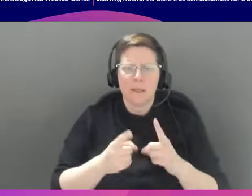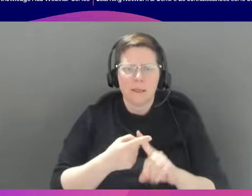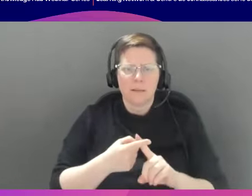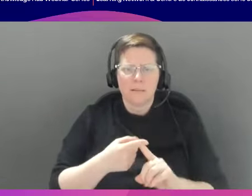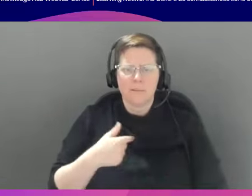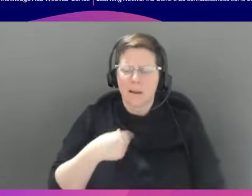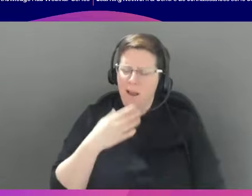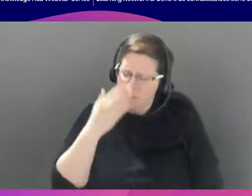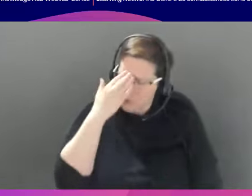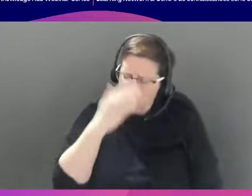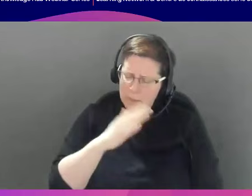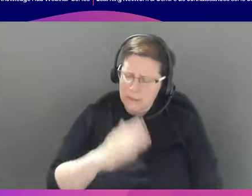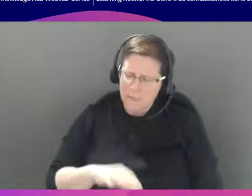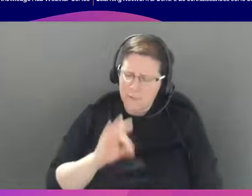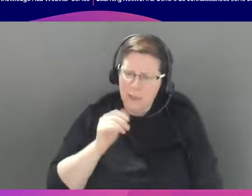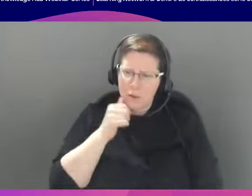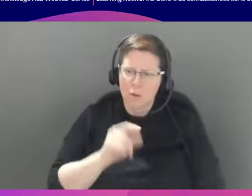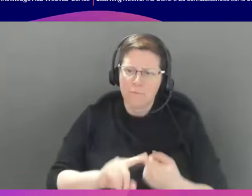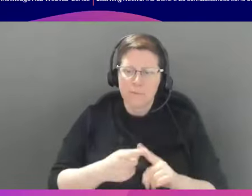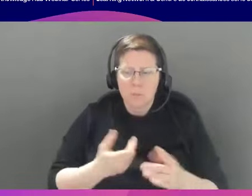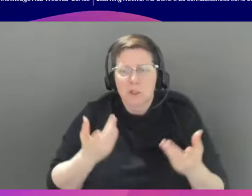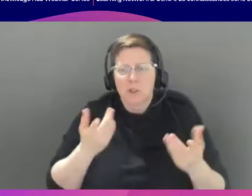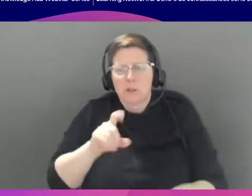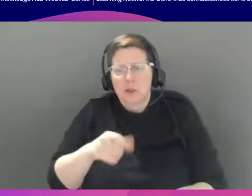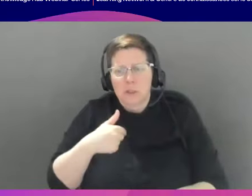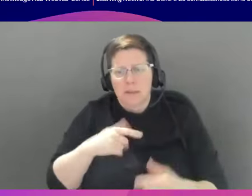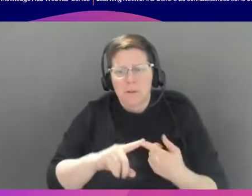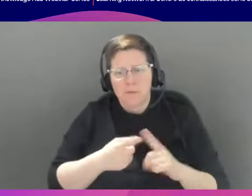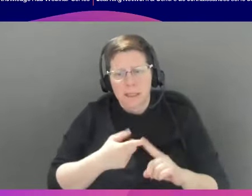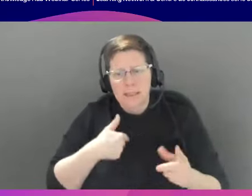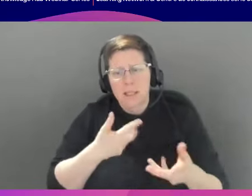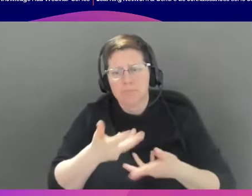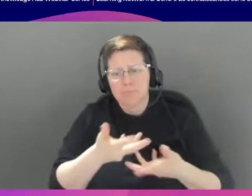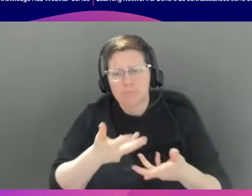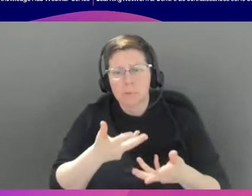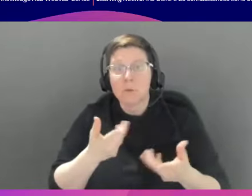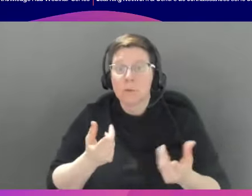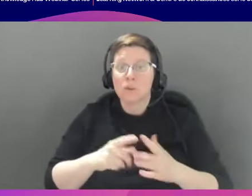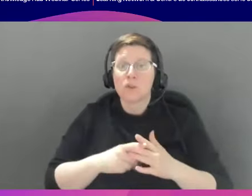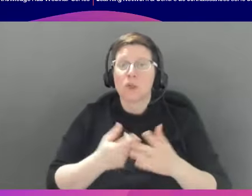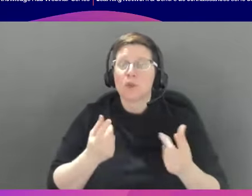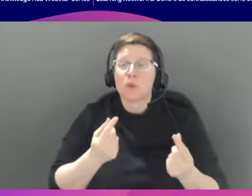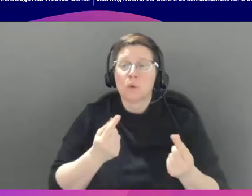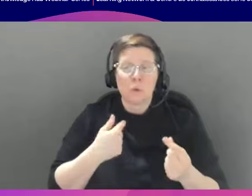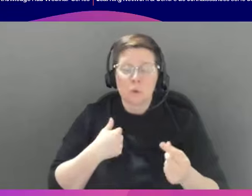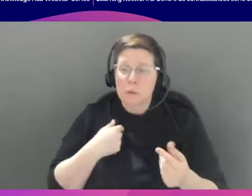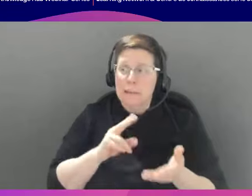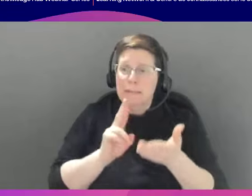never find a girlfriend, but I might as well have some friends to talk to. So I started signing up for random